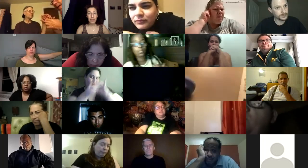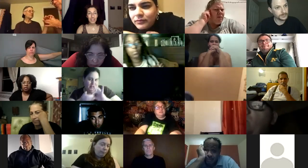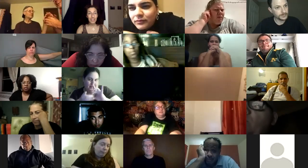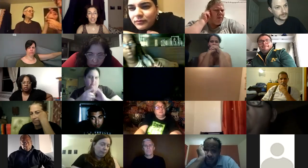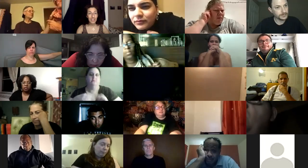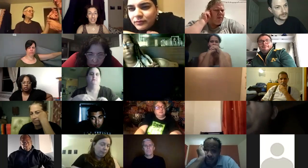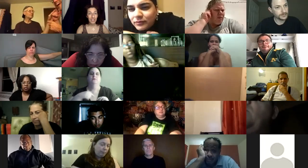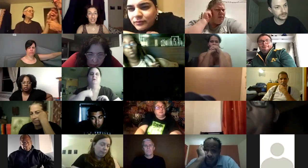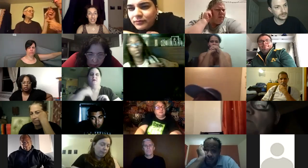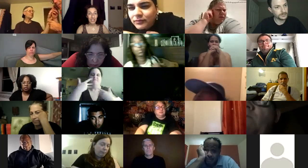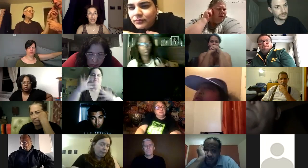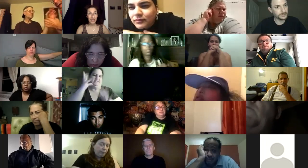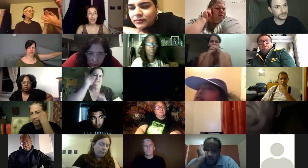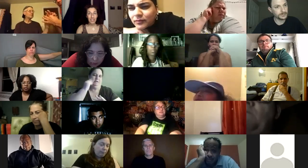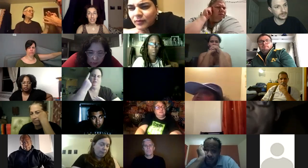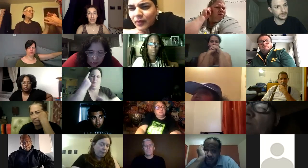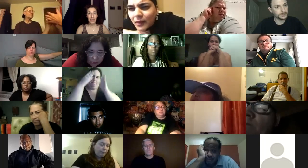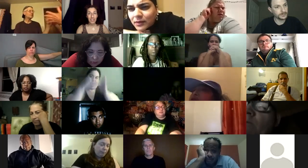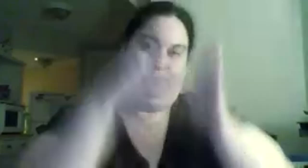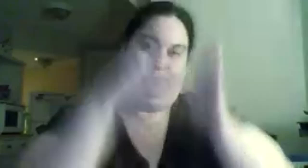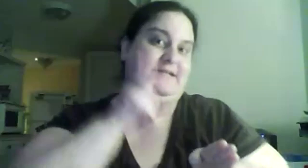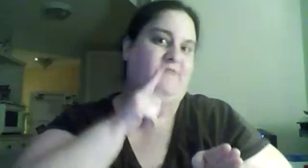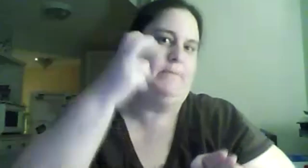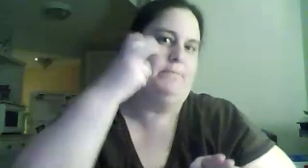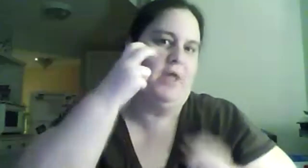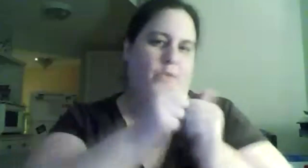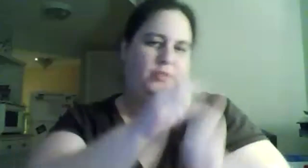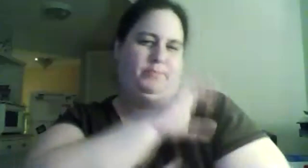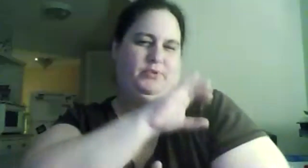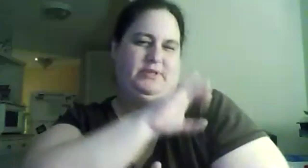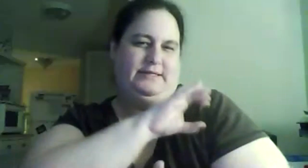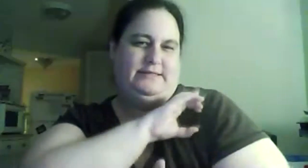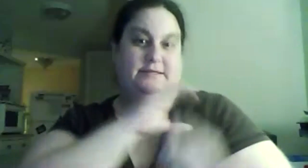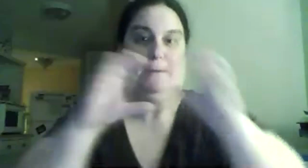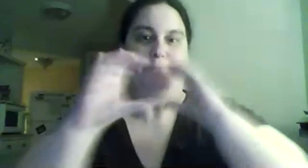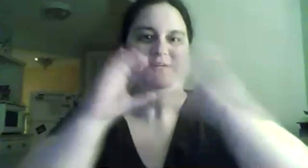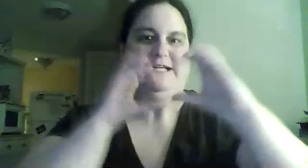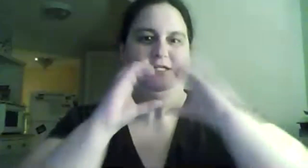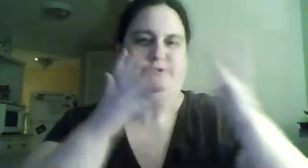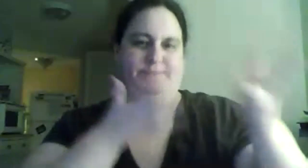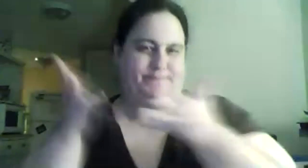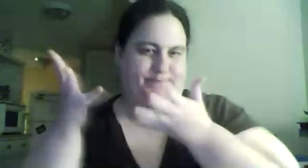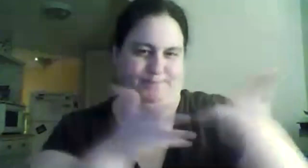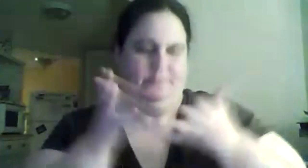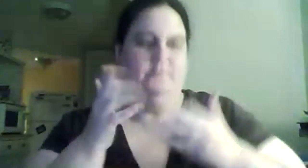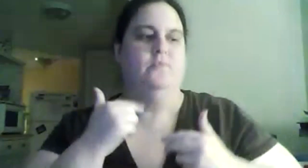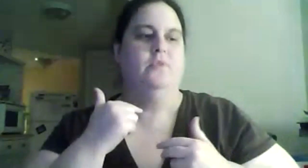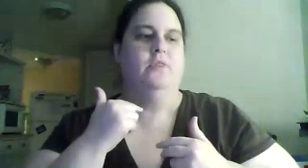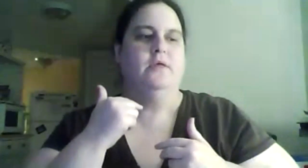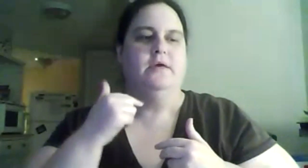Lives Matter specifically related, but this is more related to deafblind experience. And I have seen a situation where